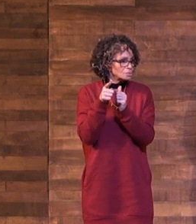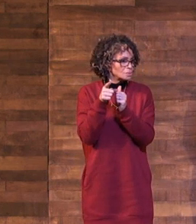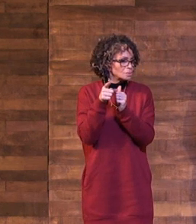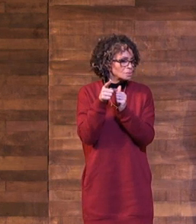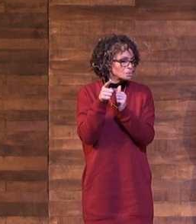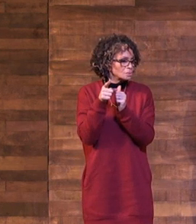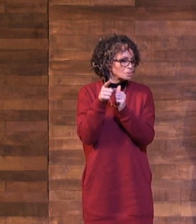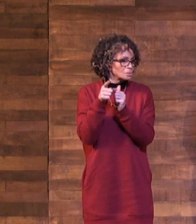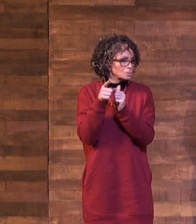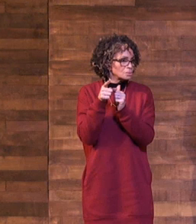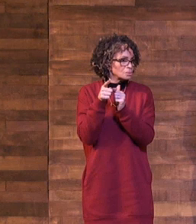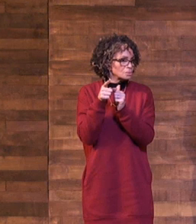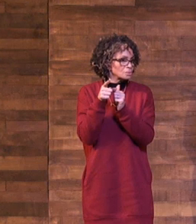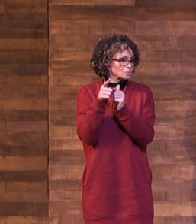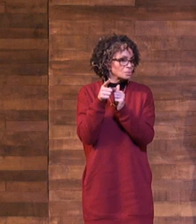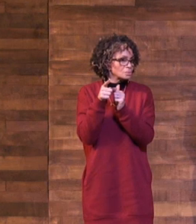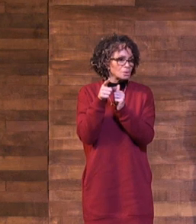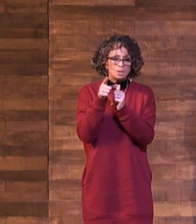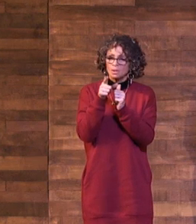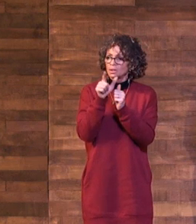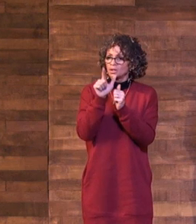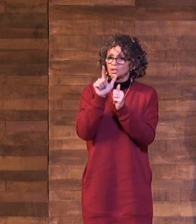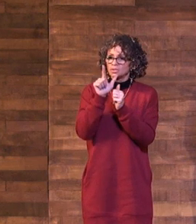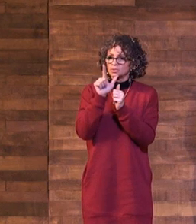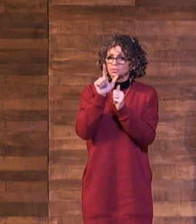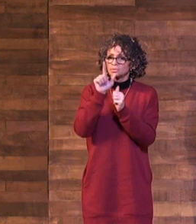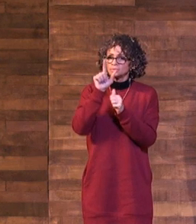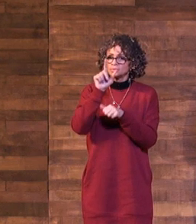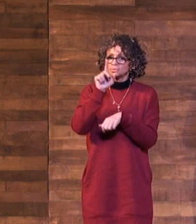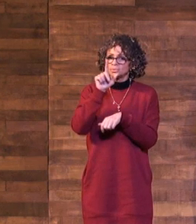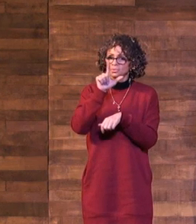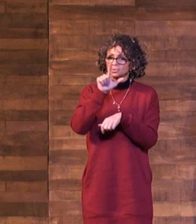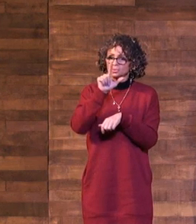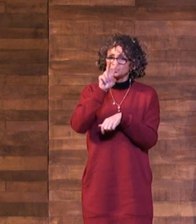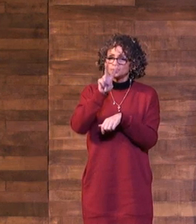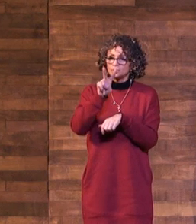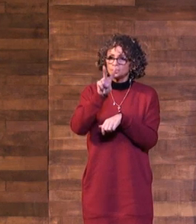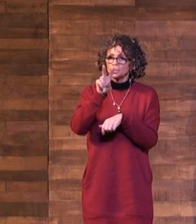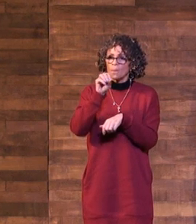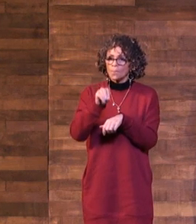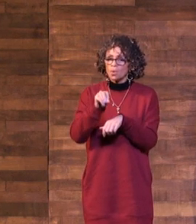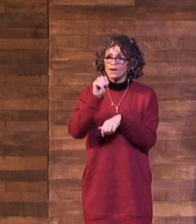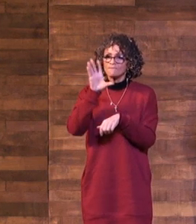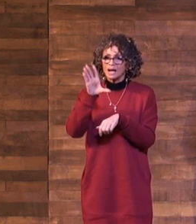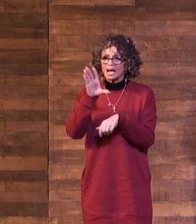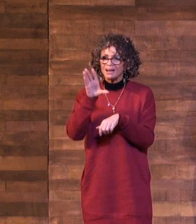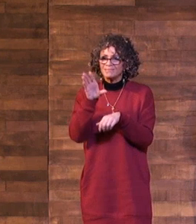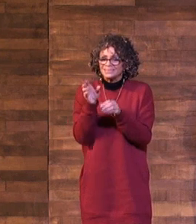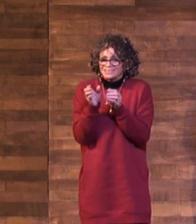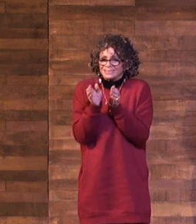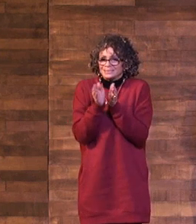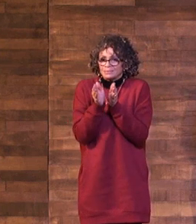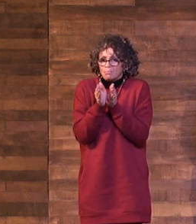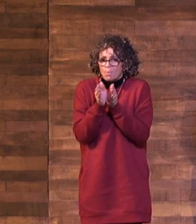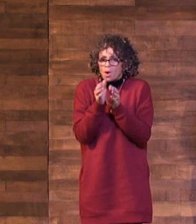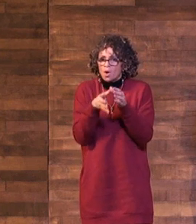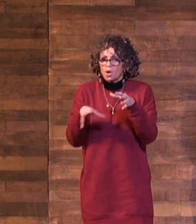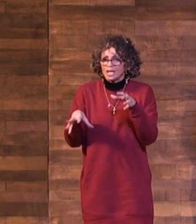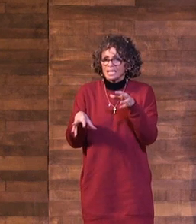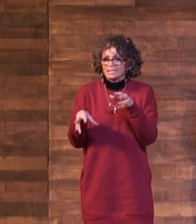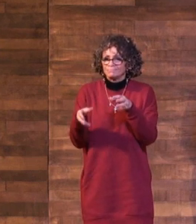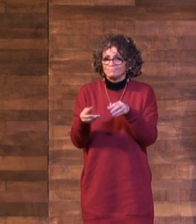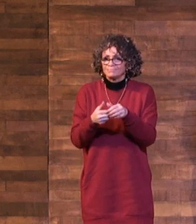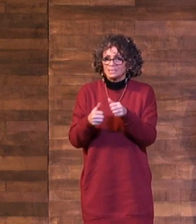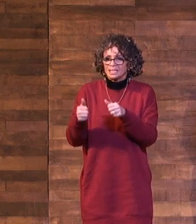2.5 is a small increase. to accomplish the things God has laid out for us